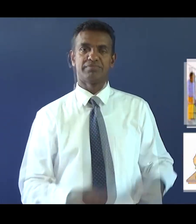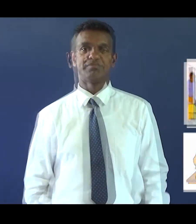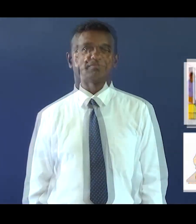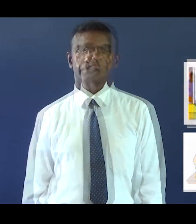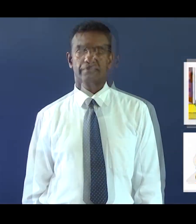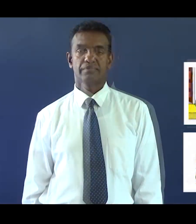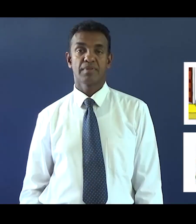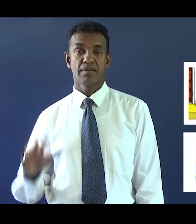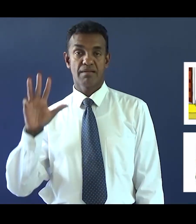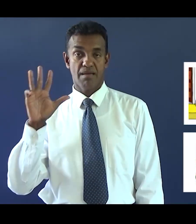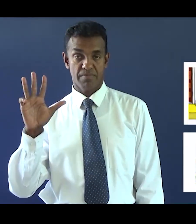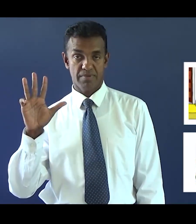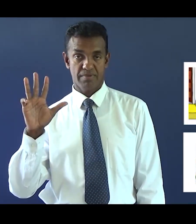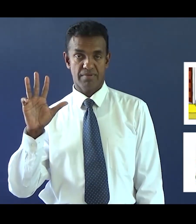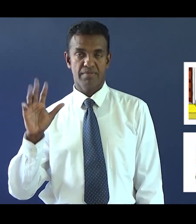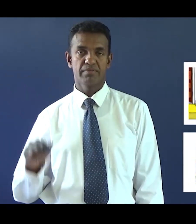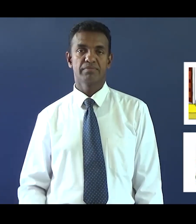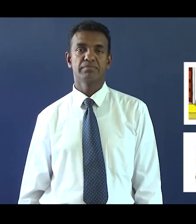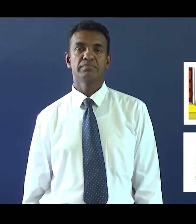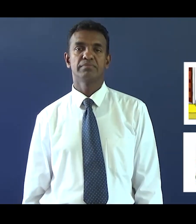What is in this paper continued?